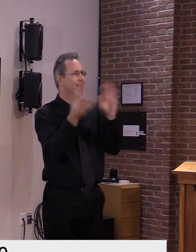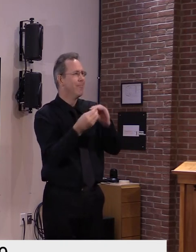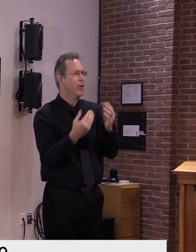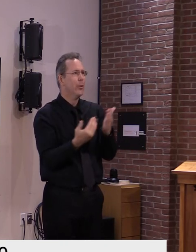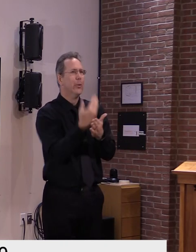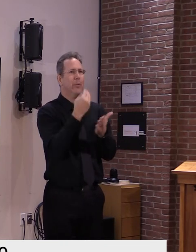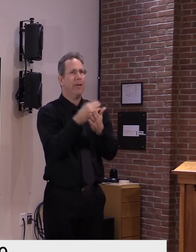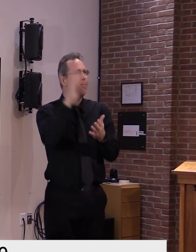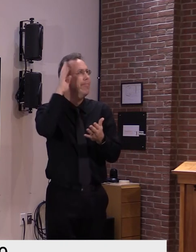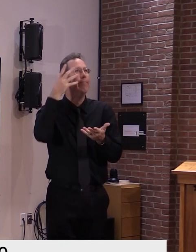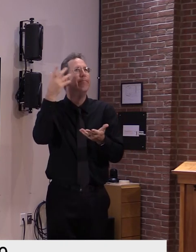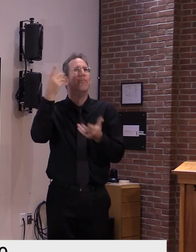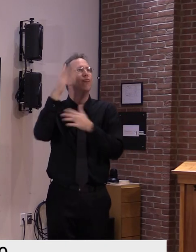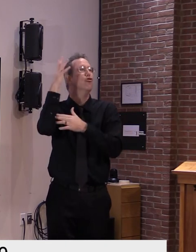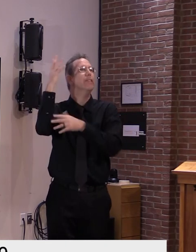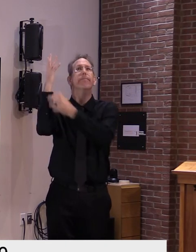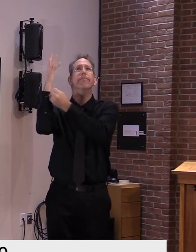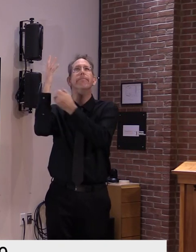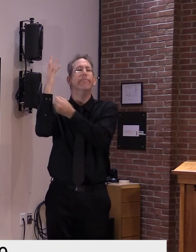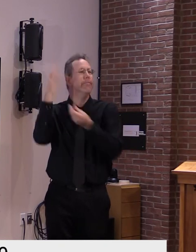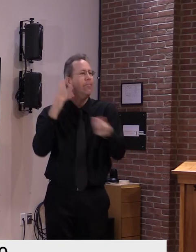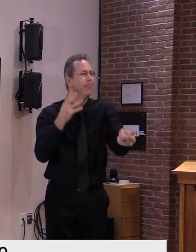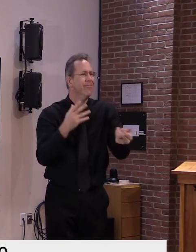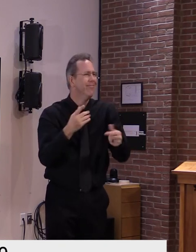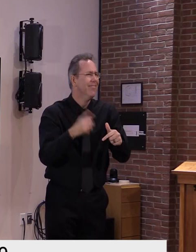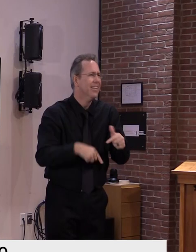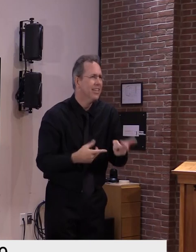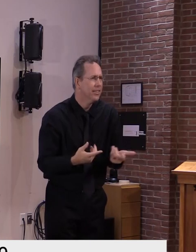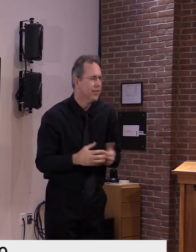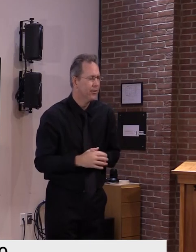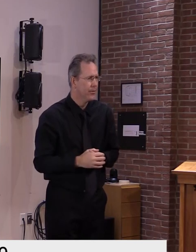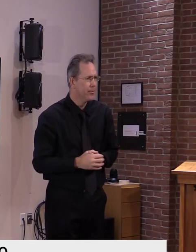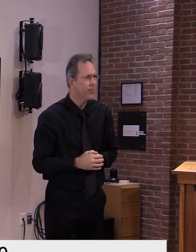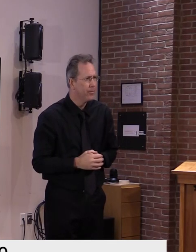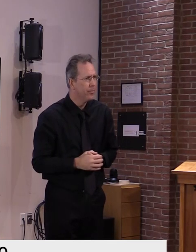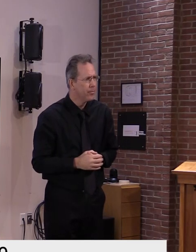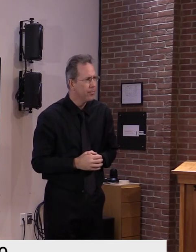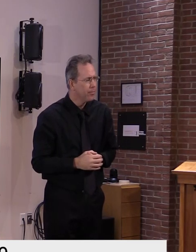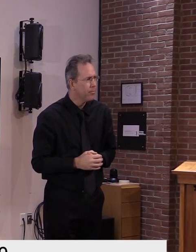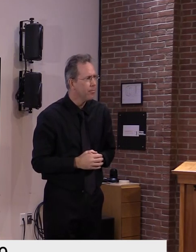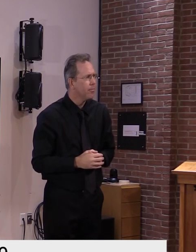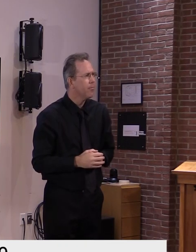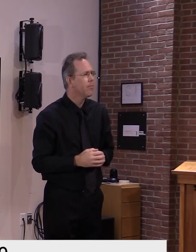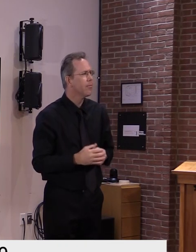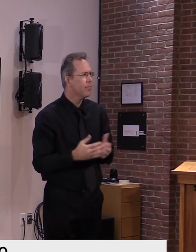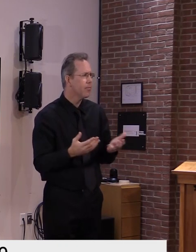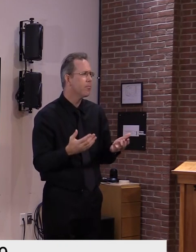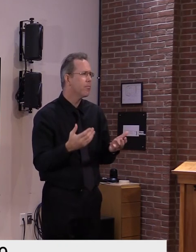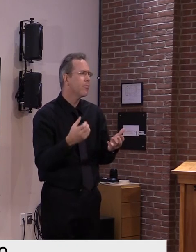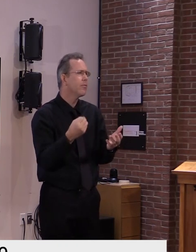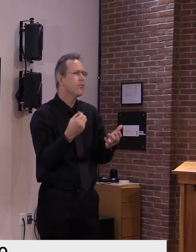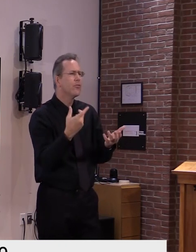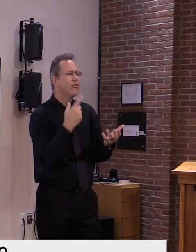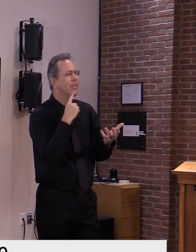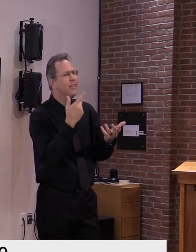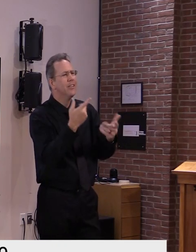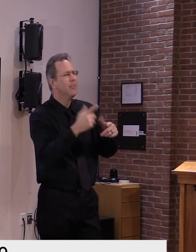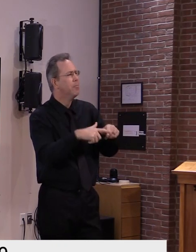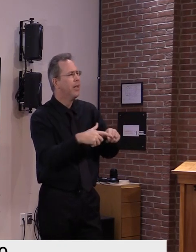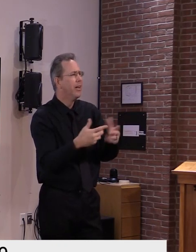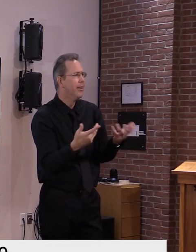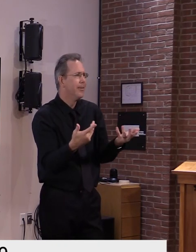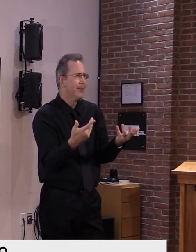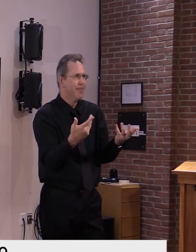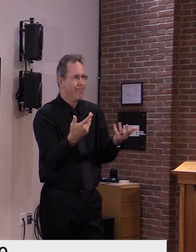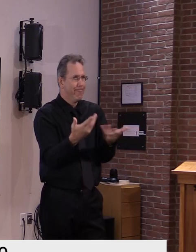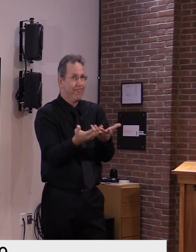money that we have available. I will say again, a lot of this is predicated on what Washington does in terms of stimulus and so